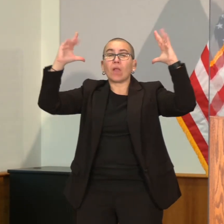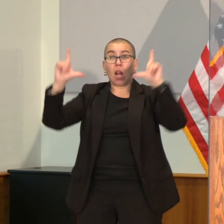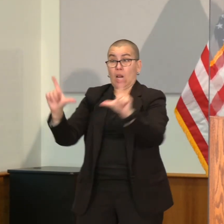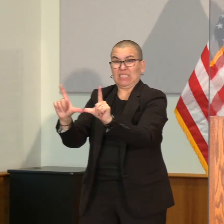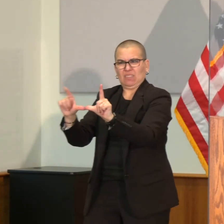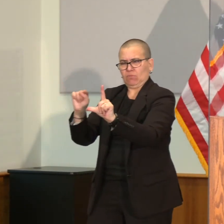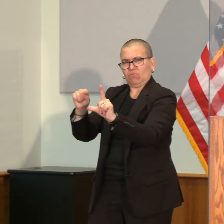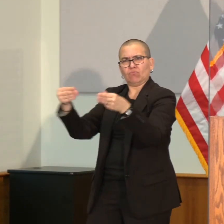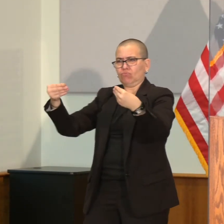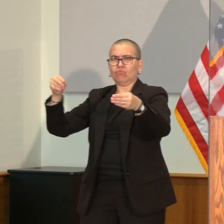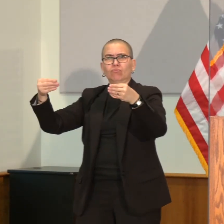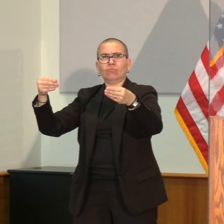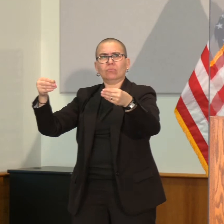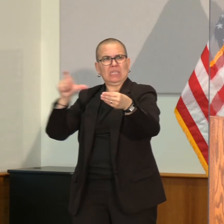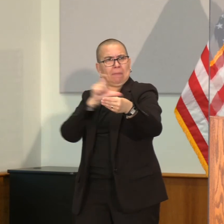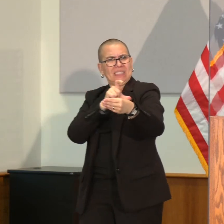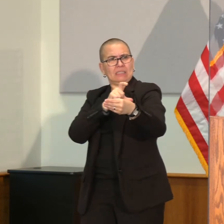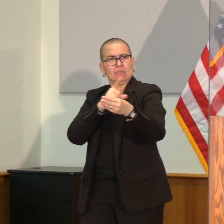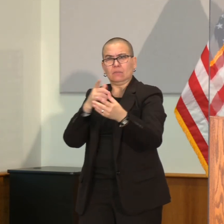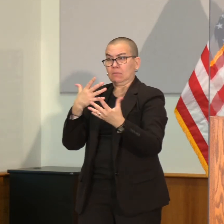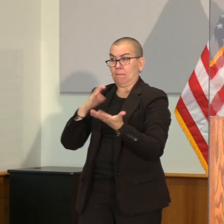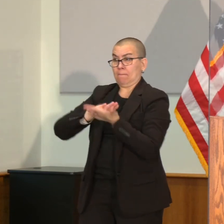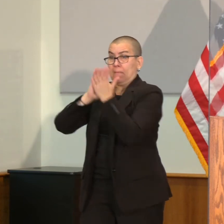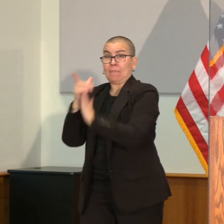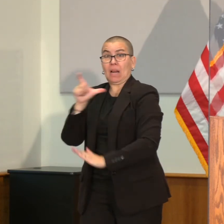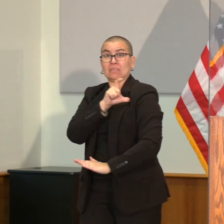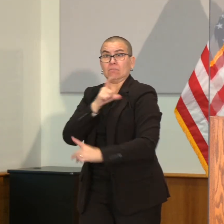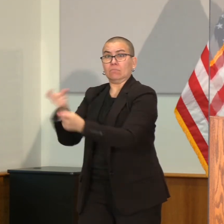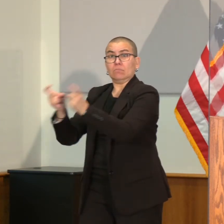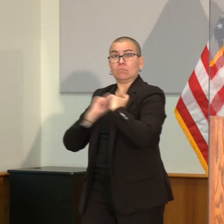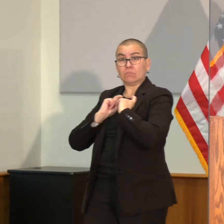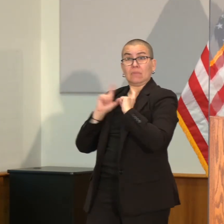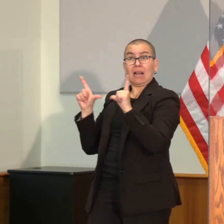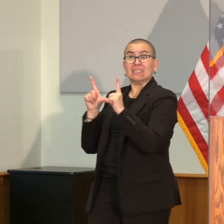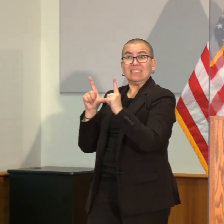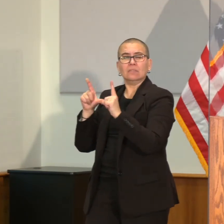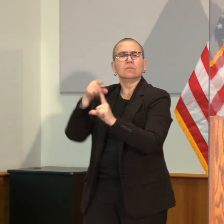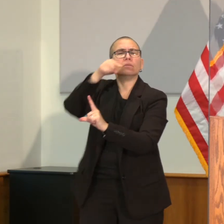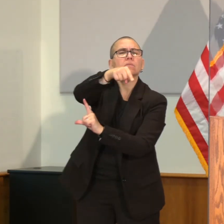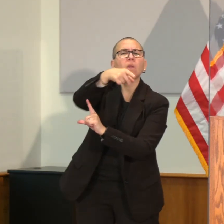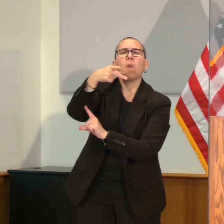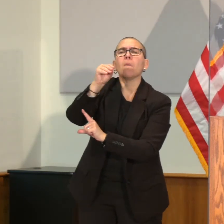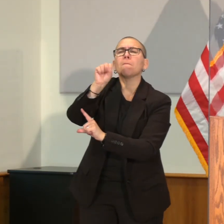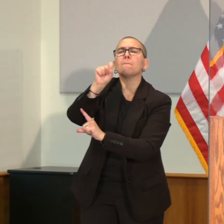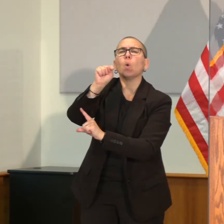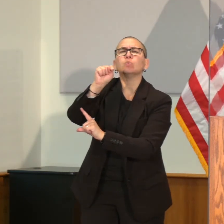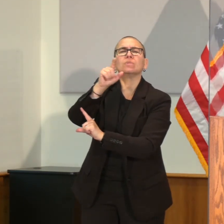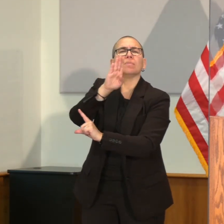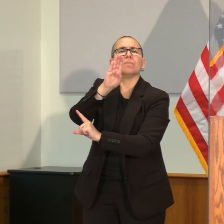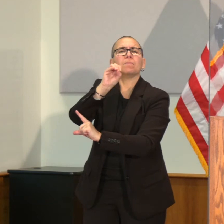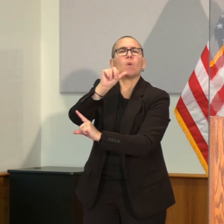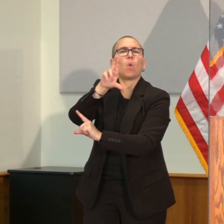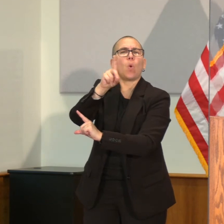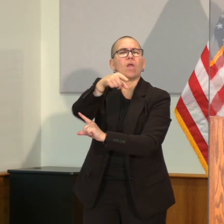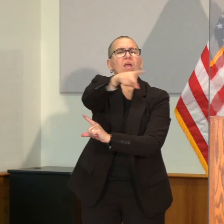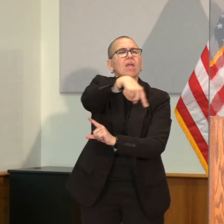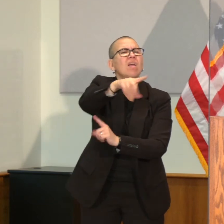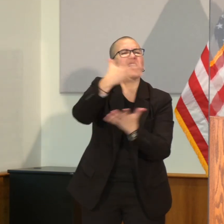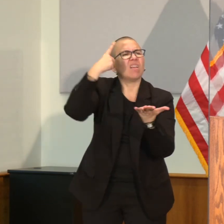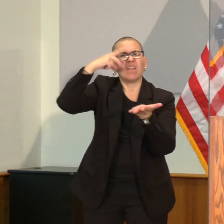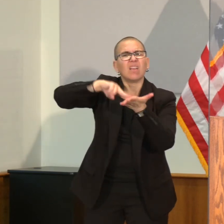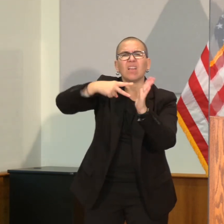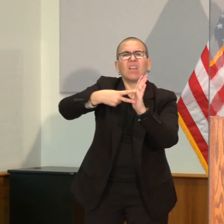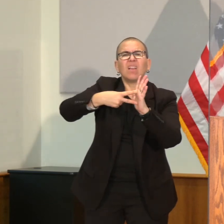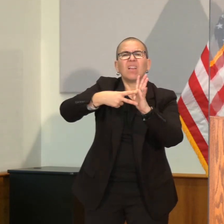post board controls the licensures of our peace officers. So I think it's a great step. But I think any time when you can codify it into law, it's more